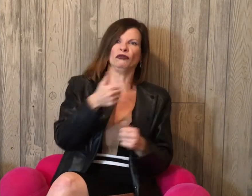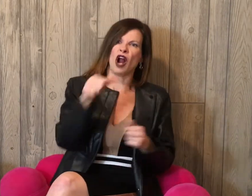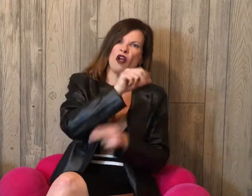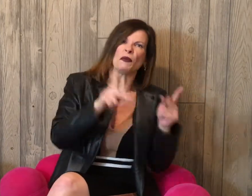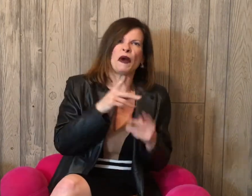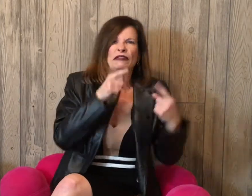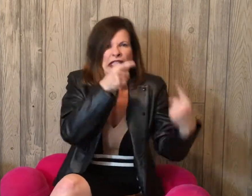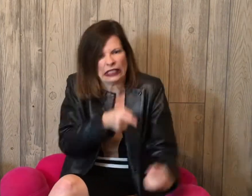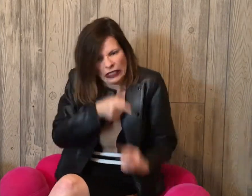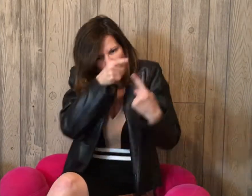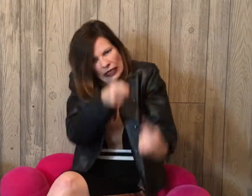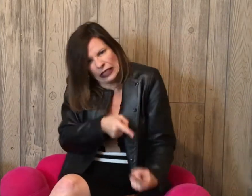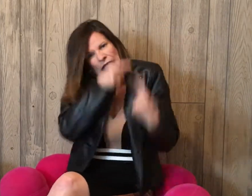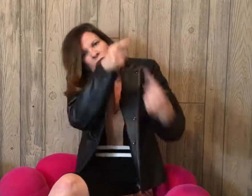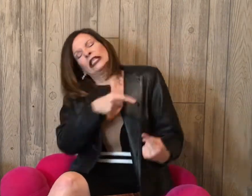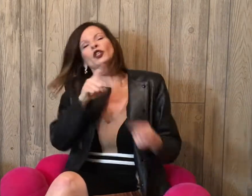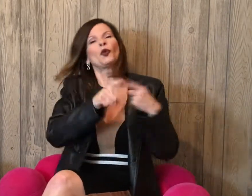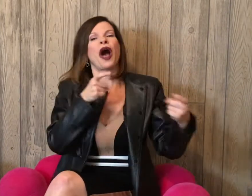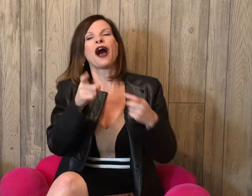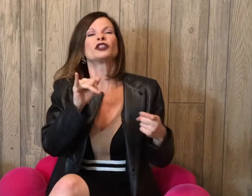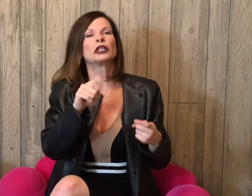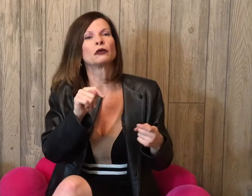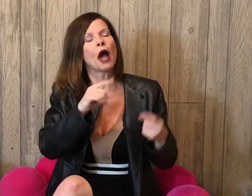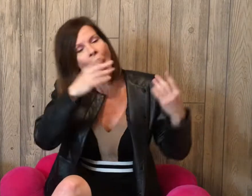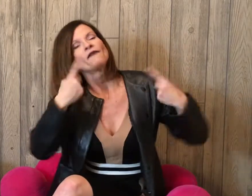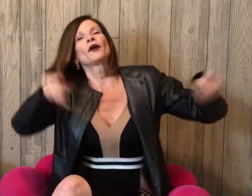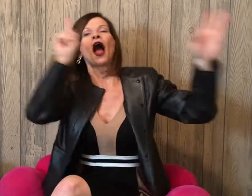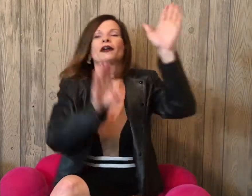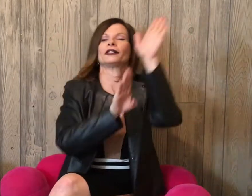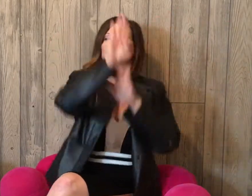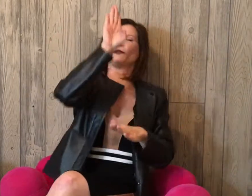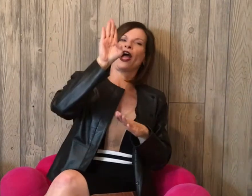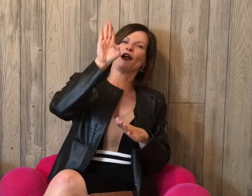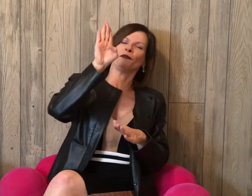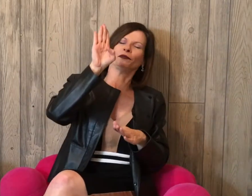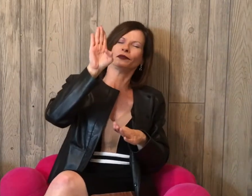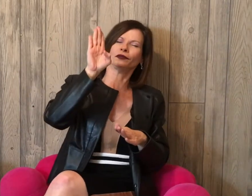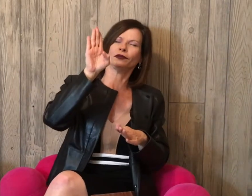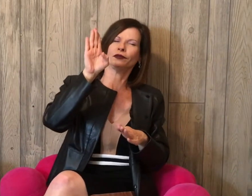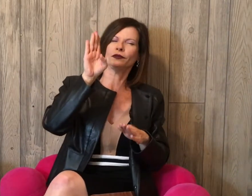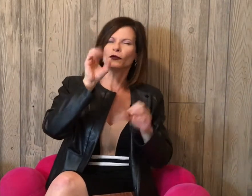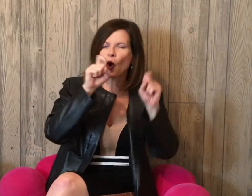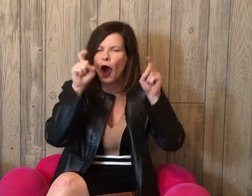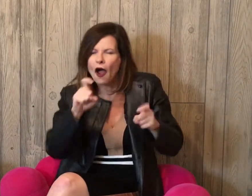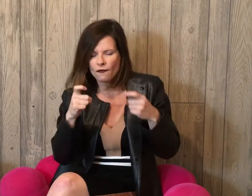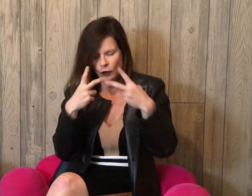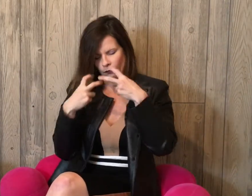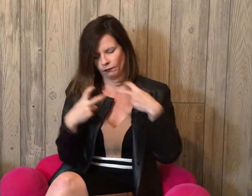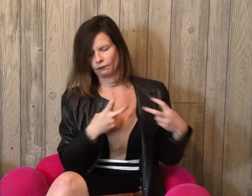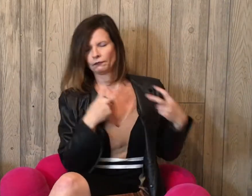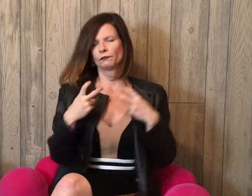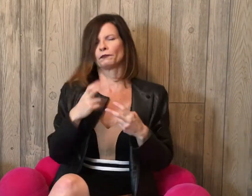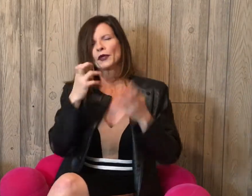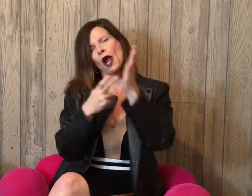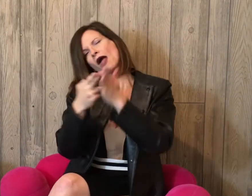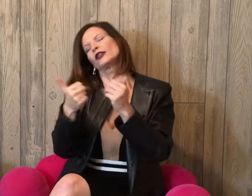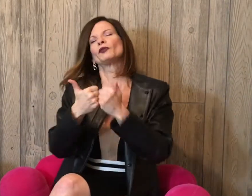Some people are born with the ability to handle their emotions better than others. Some people struggle to manage their emotions but